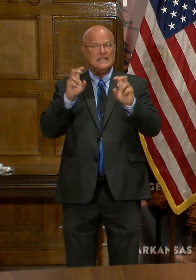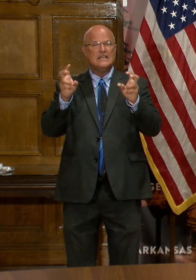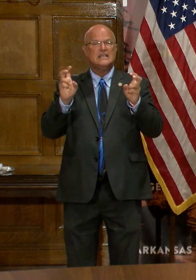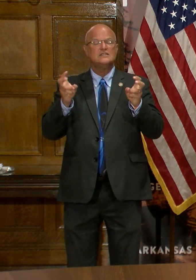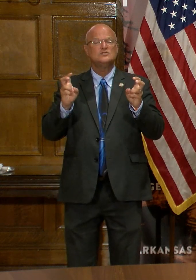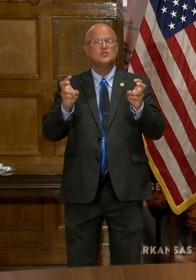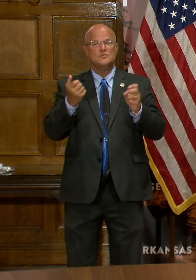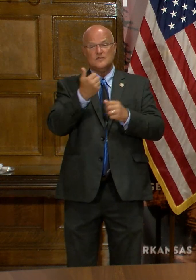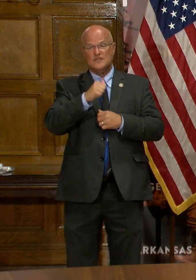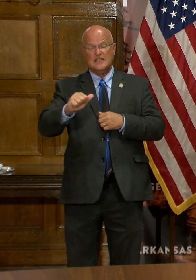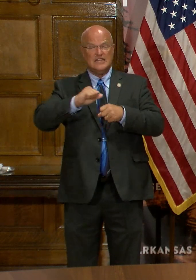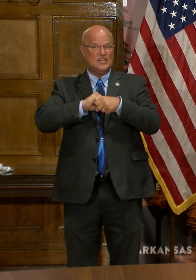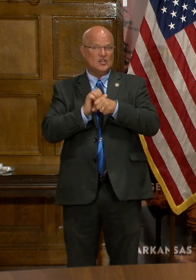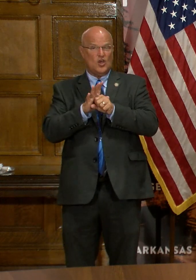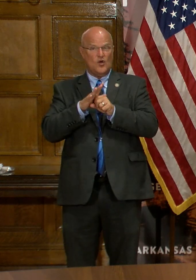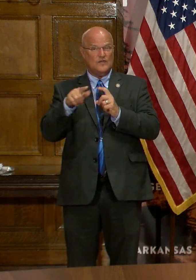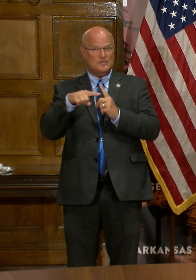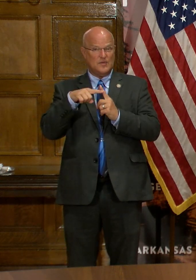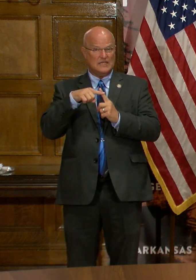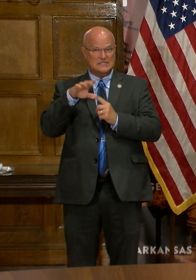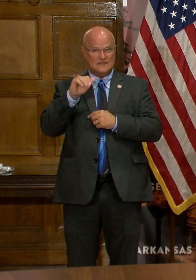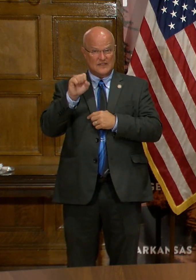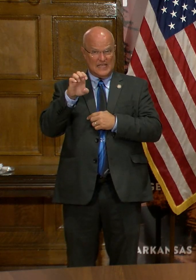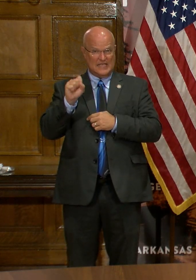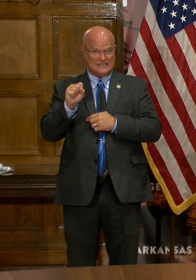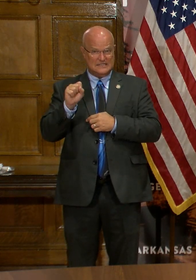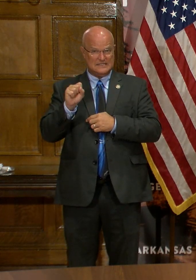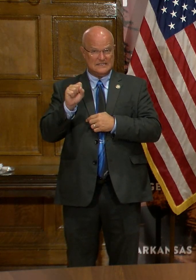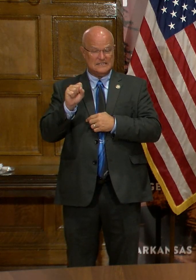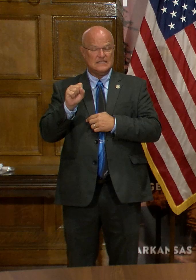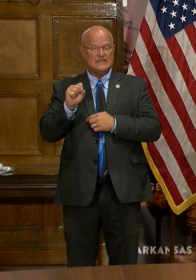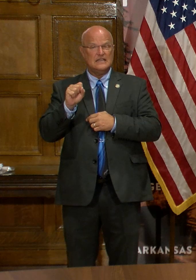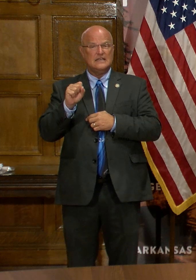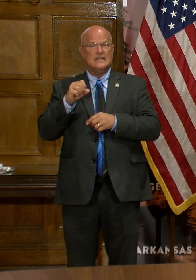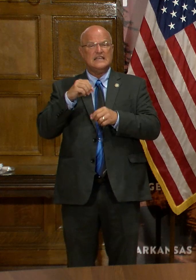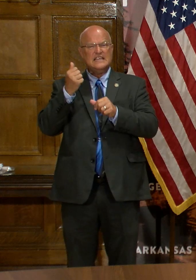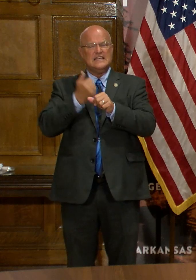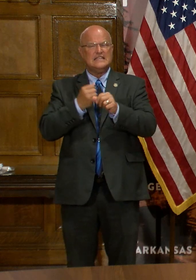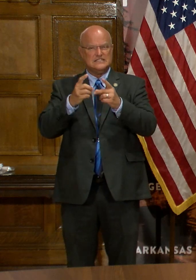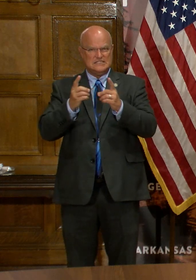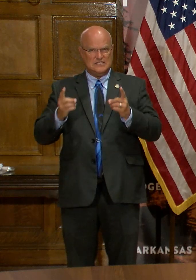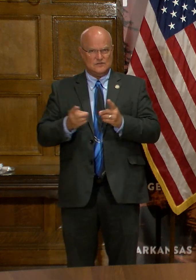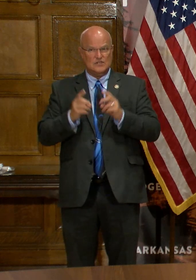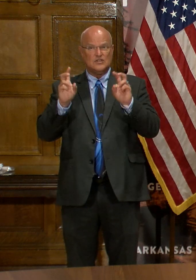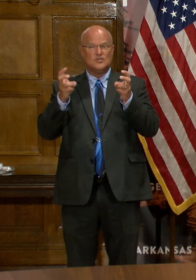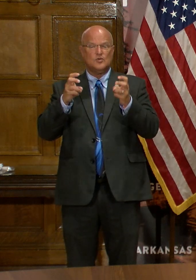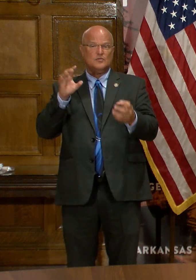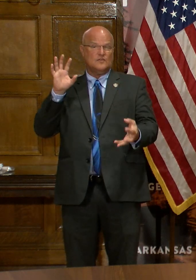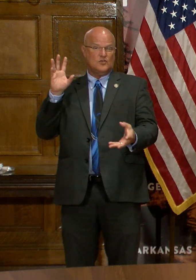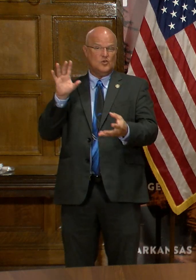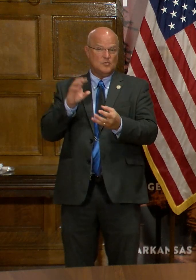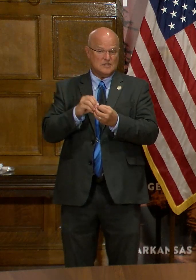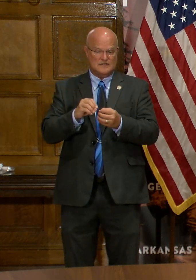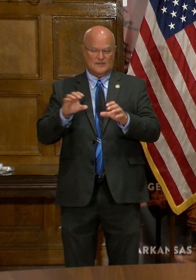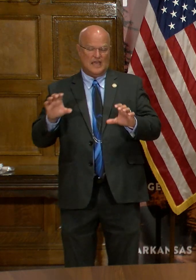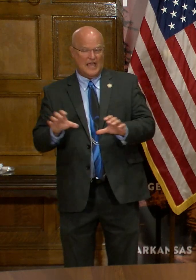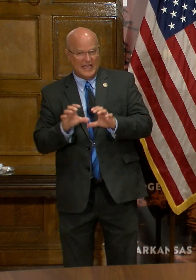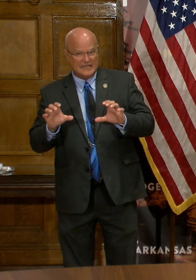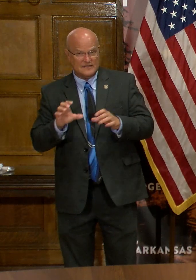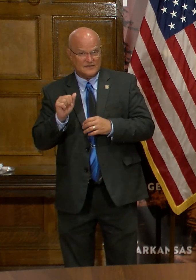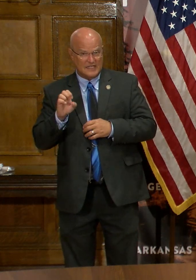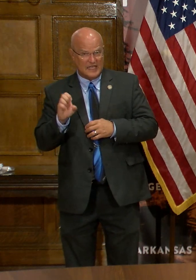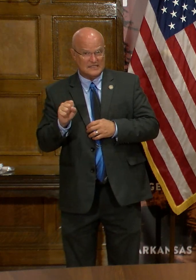terms of any COVID positive cases in each district, in terms of cumulative and active